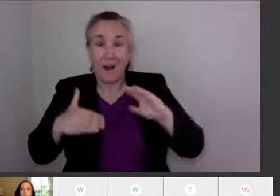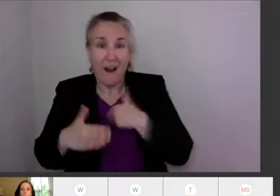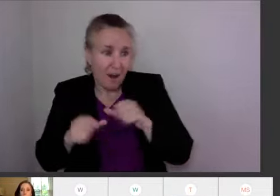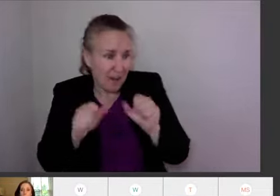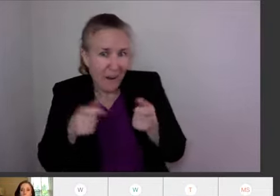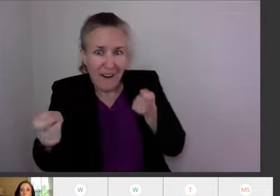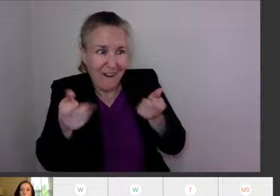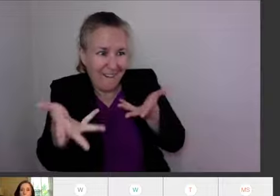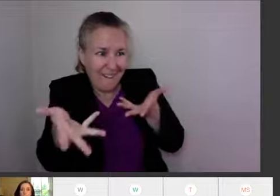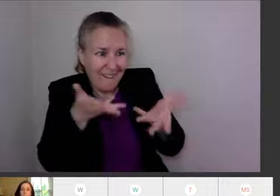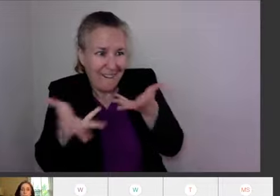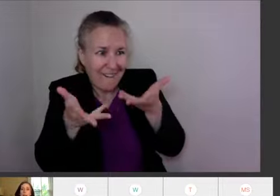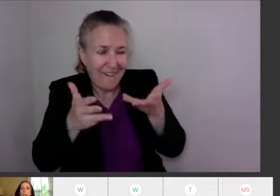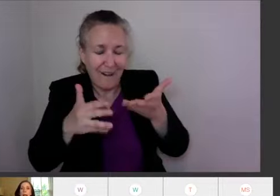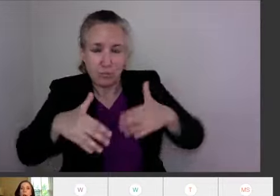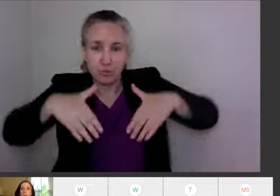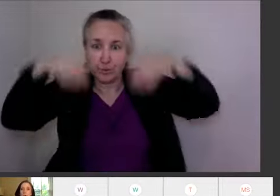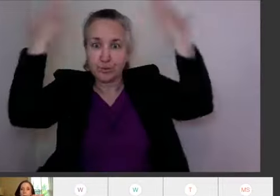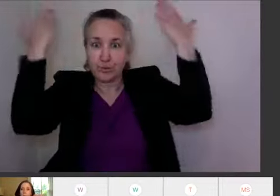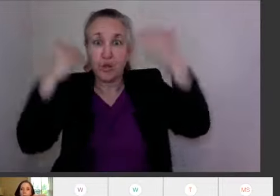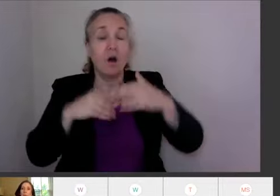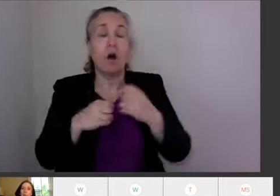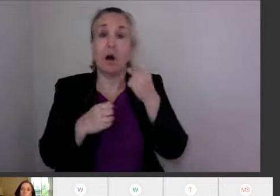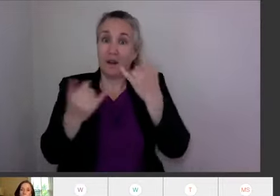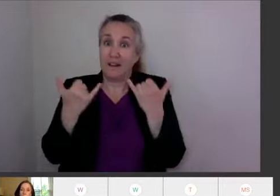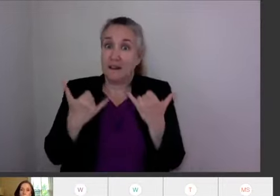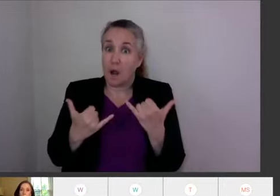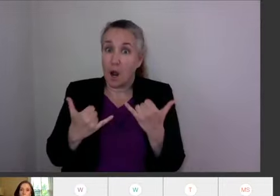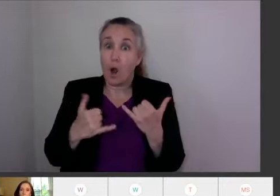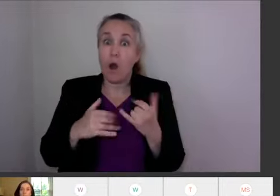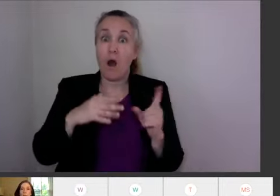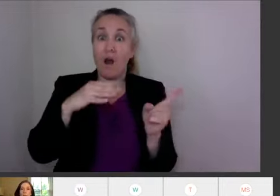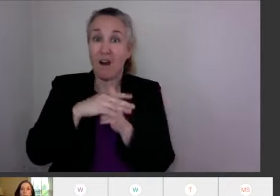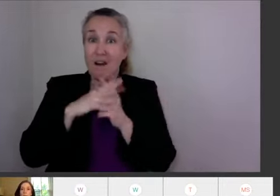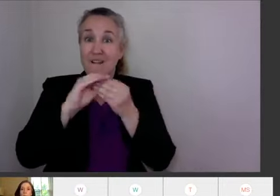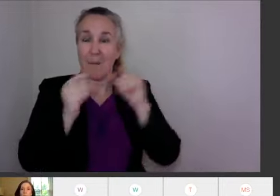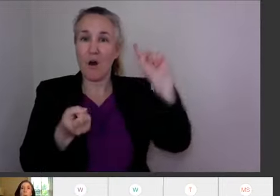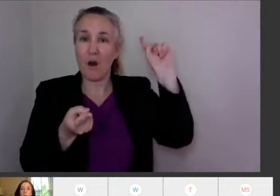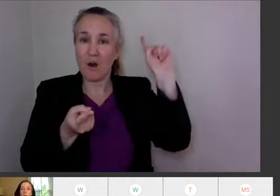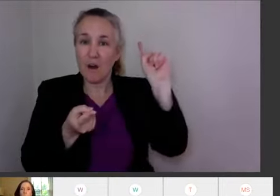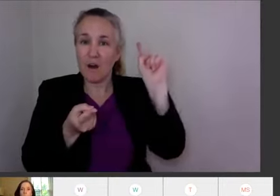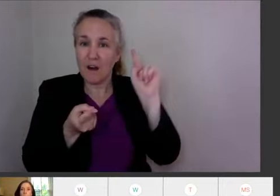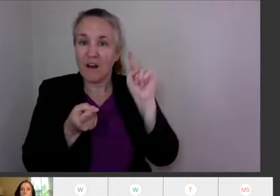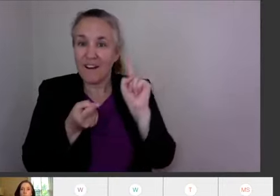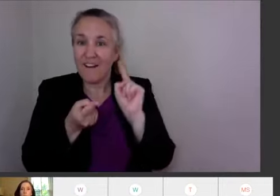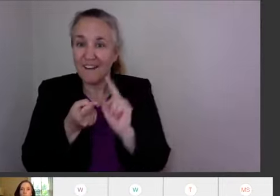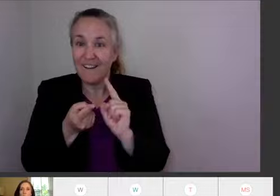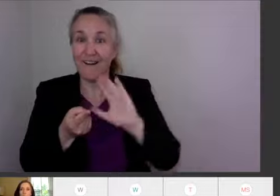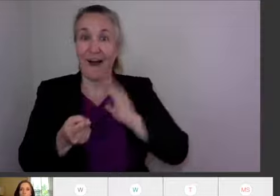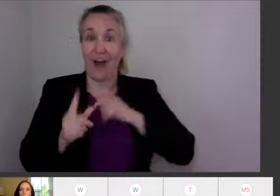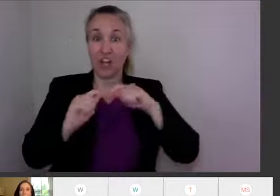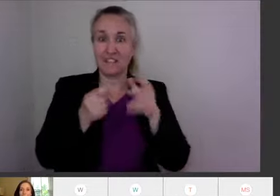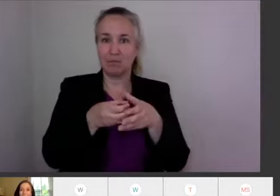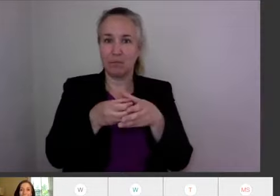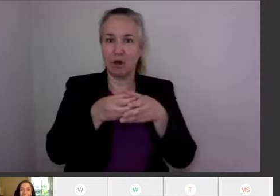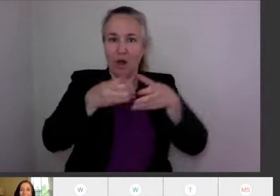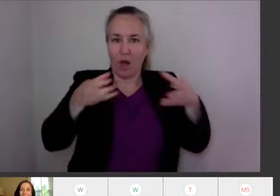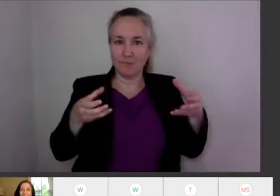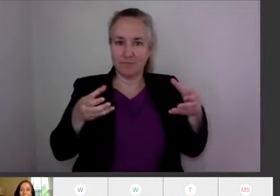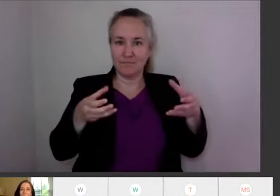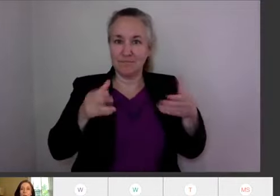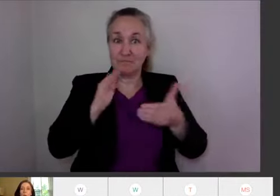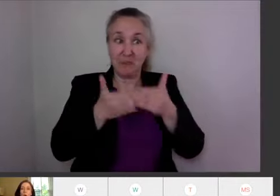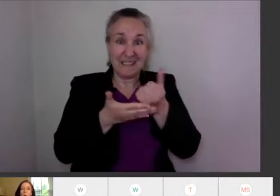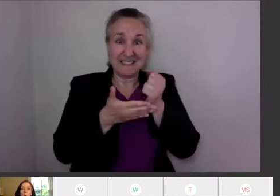to do contact tracing. Now the cases are coming down and we have a bigger team than we did 16 weeks